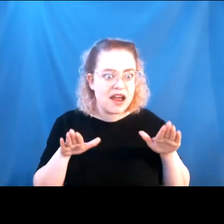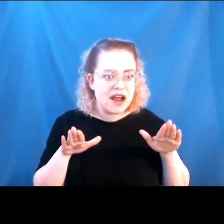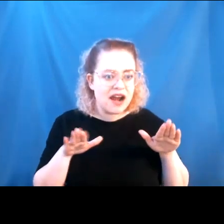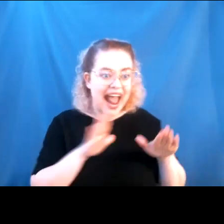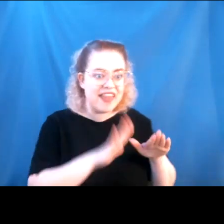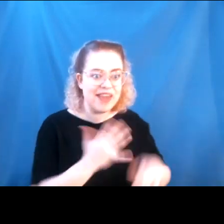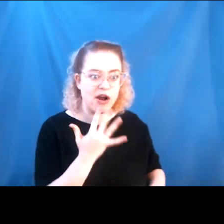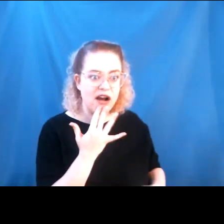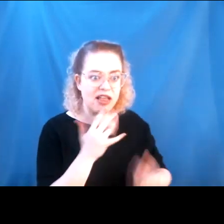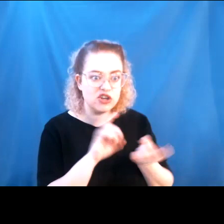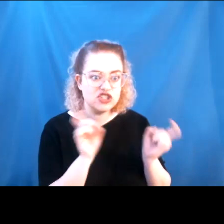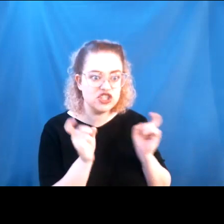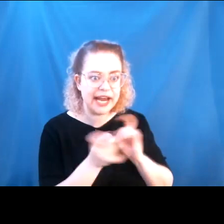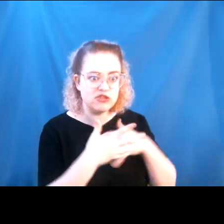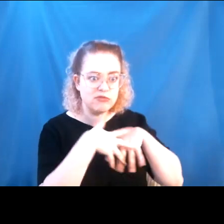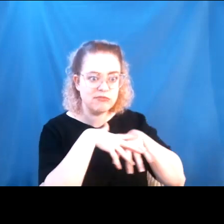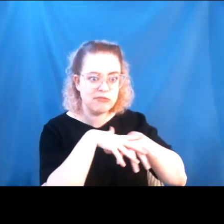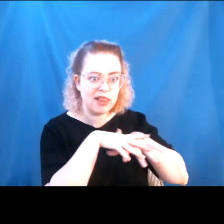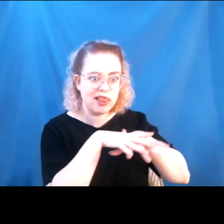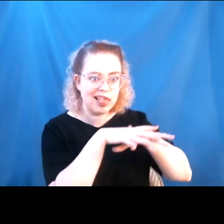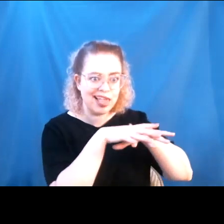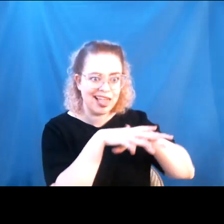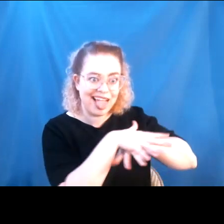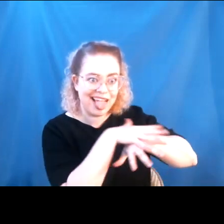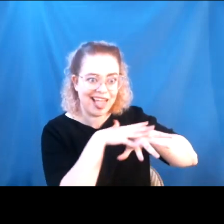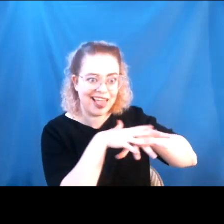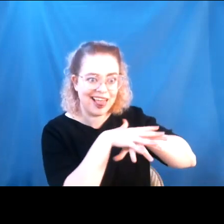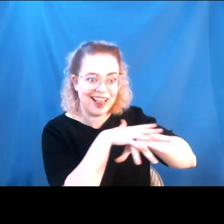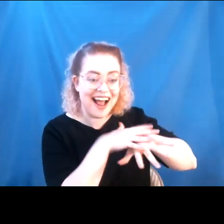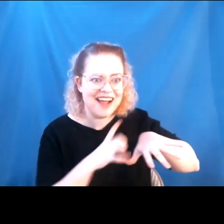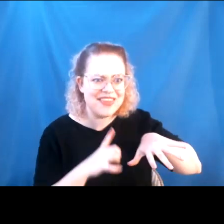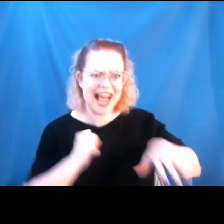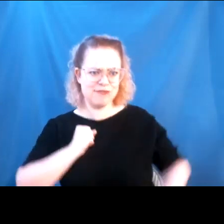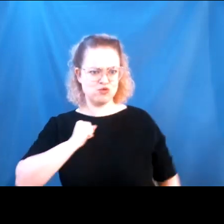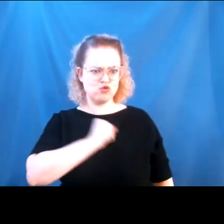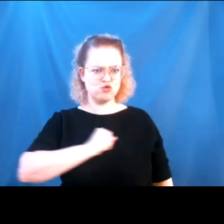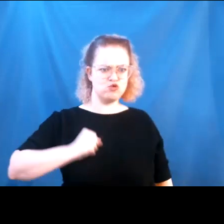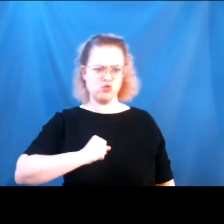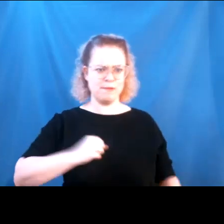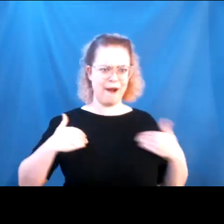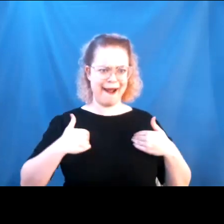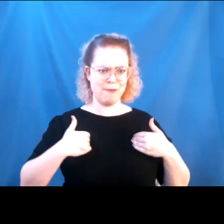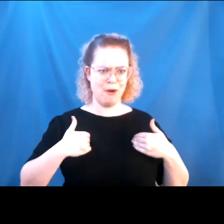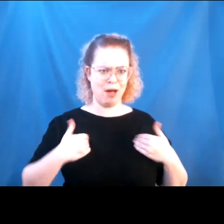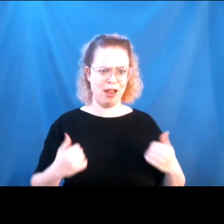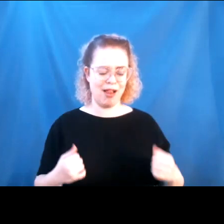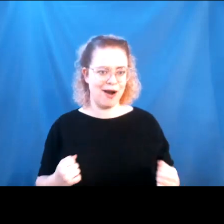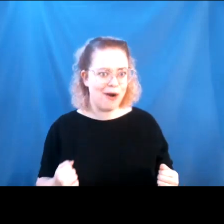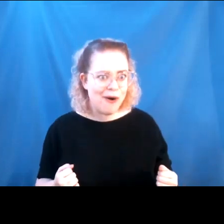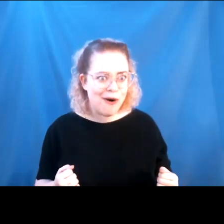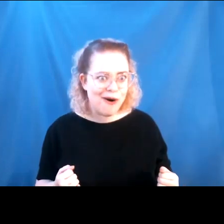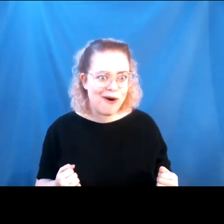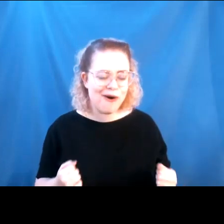blend in. They have a superpower. There's the chameleon there. They know